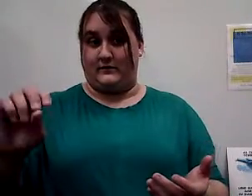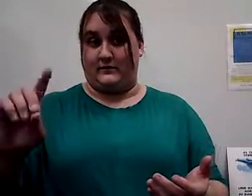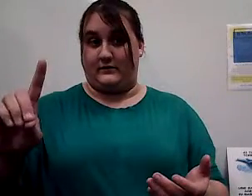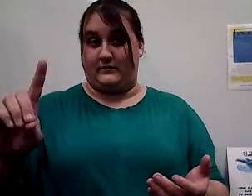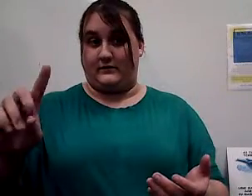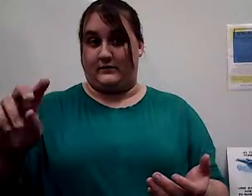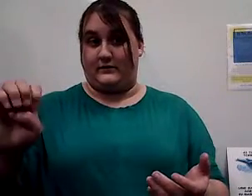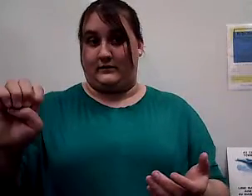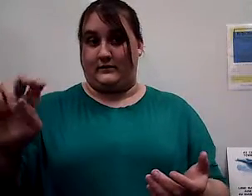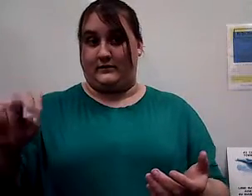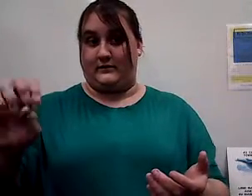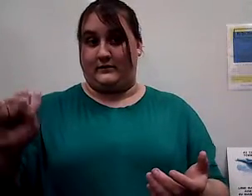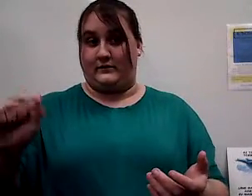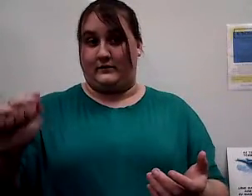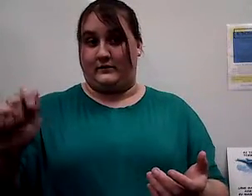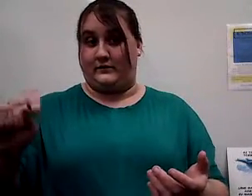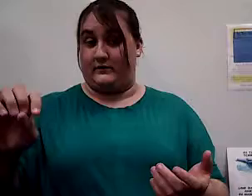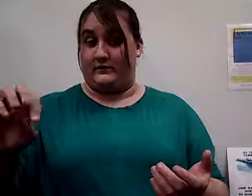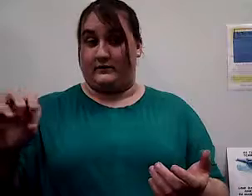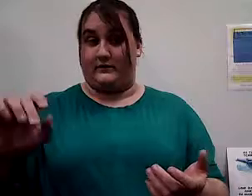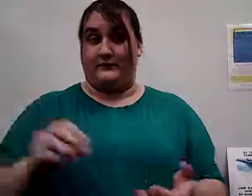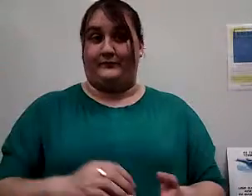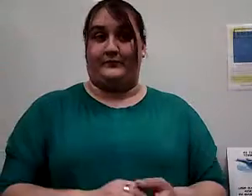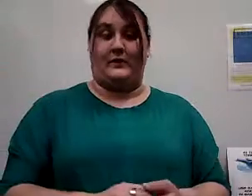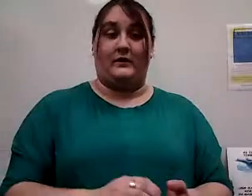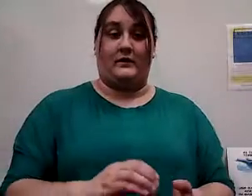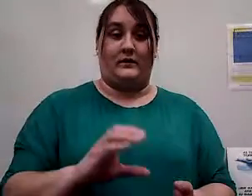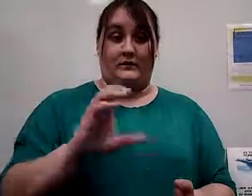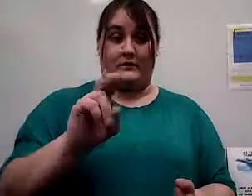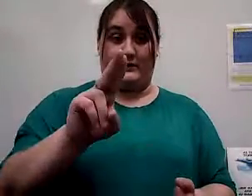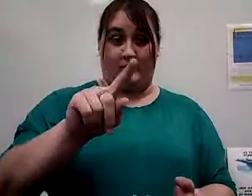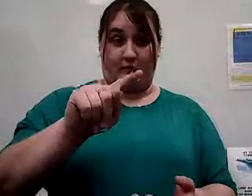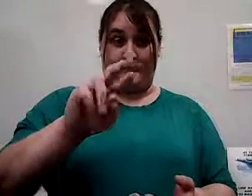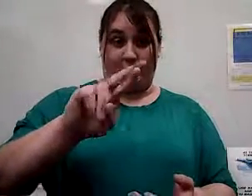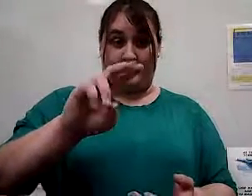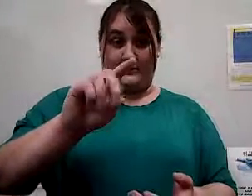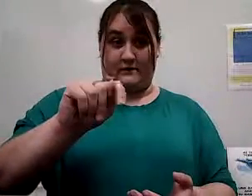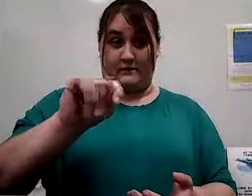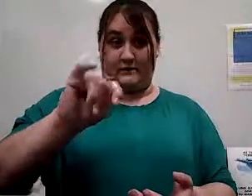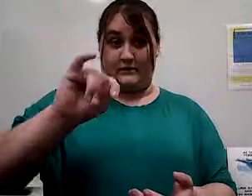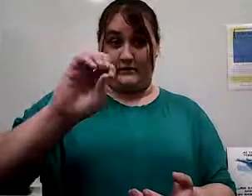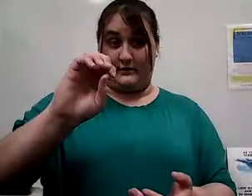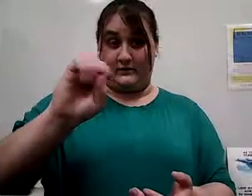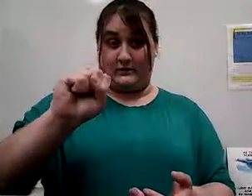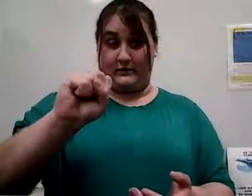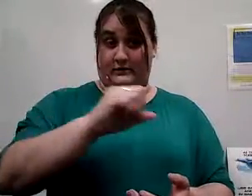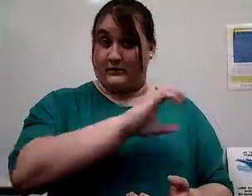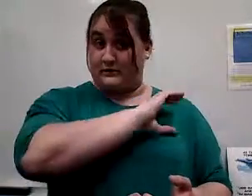do, in the morning. Okay, dew on the grass. If you happen to get up nice and